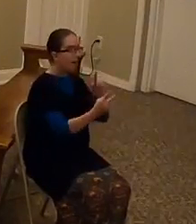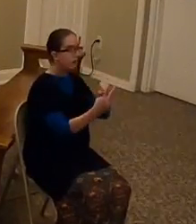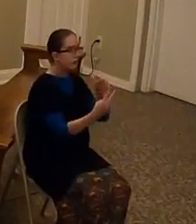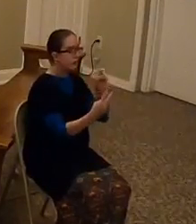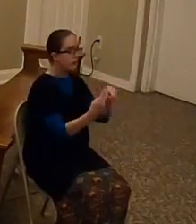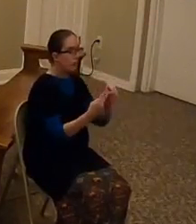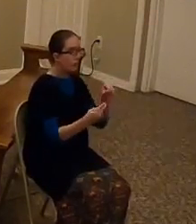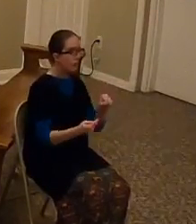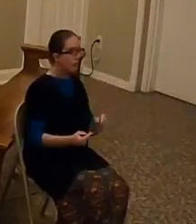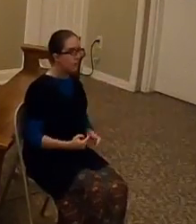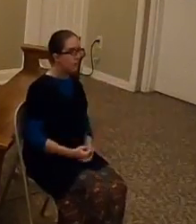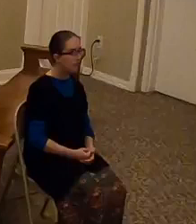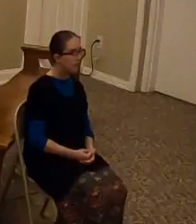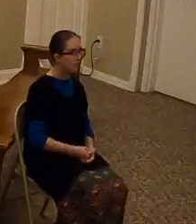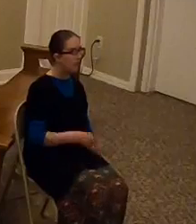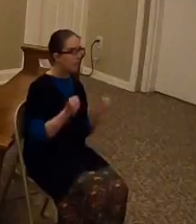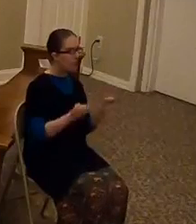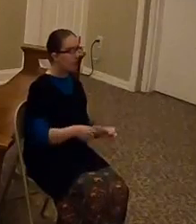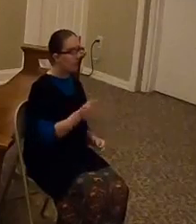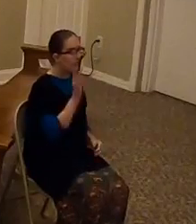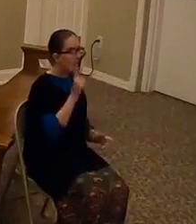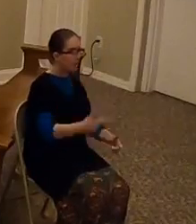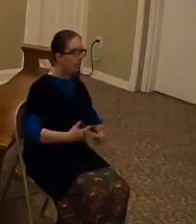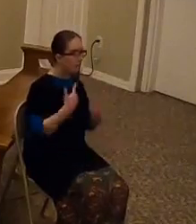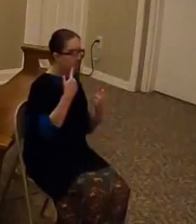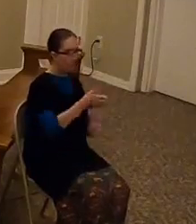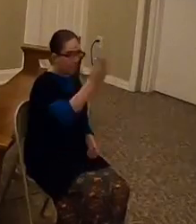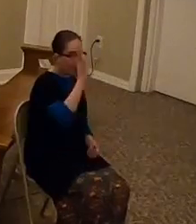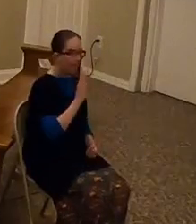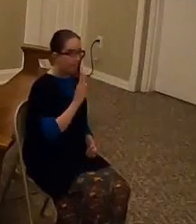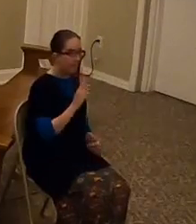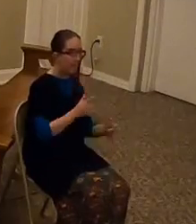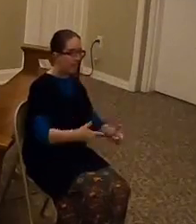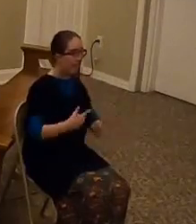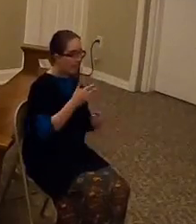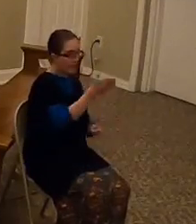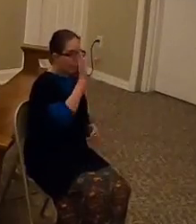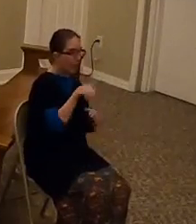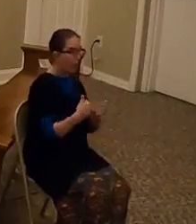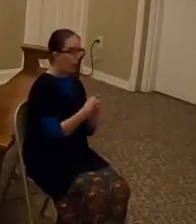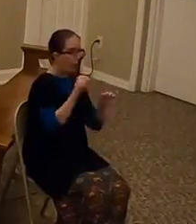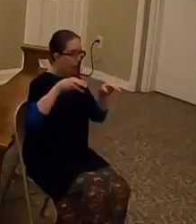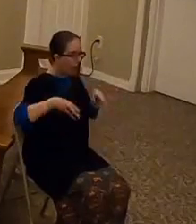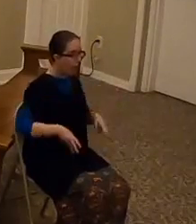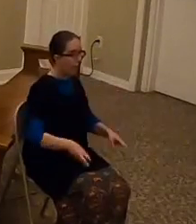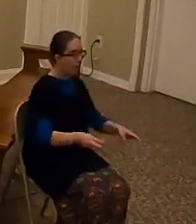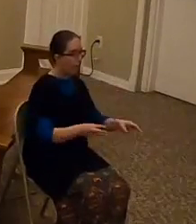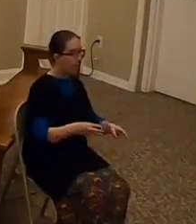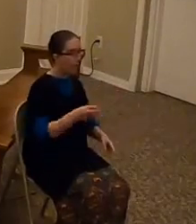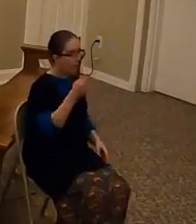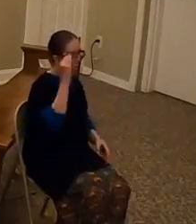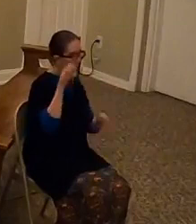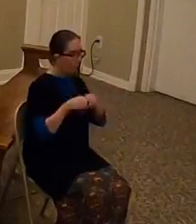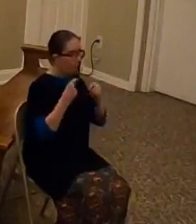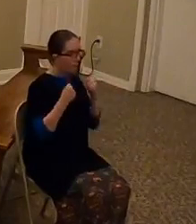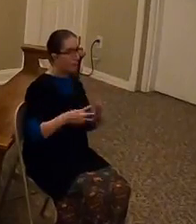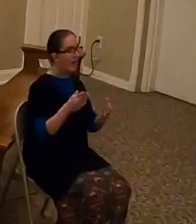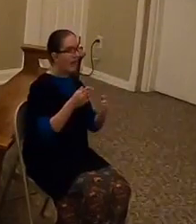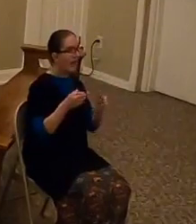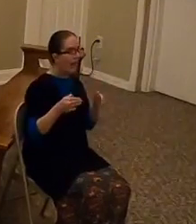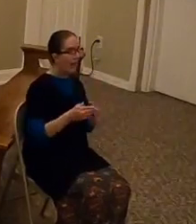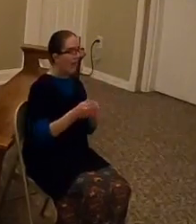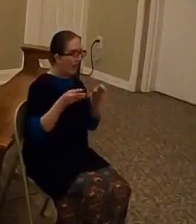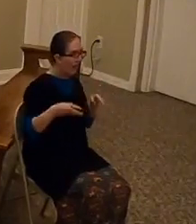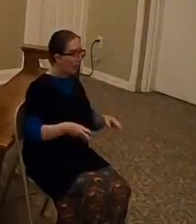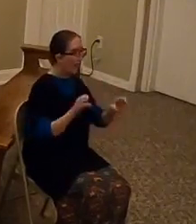choice. If you're going to live for God all the way. Why do we want to try to halfway do